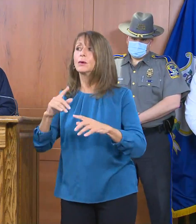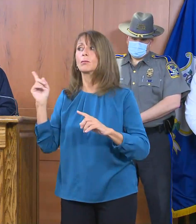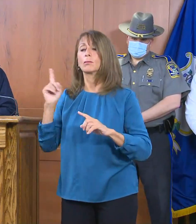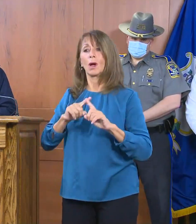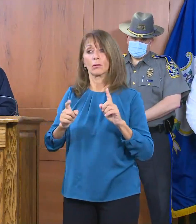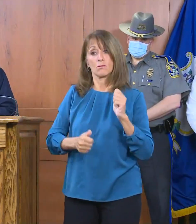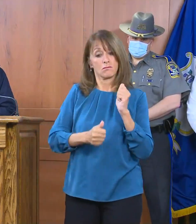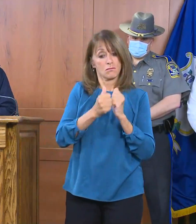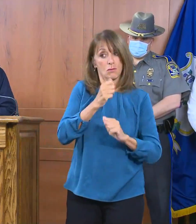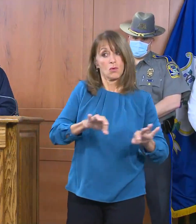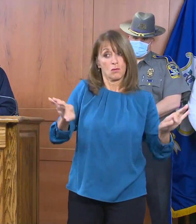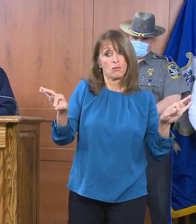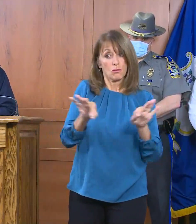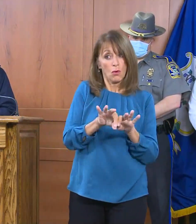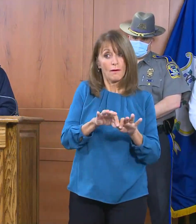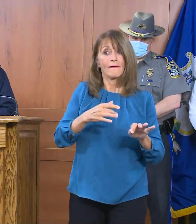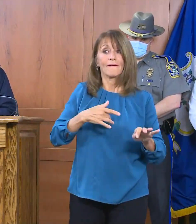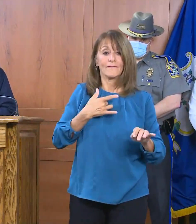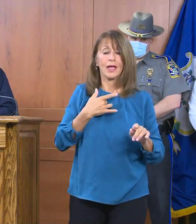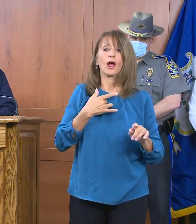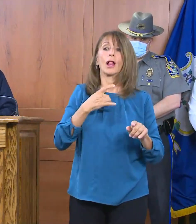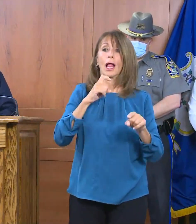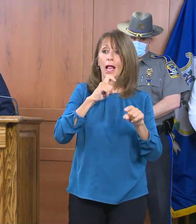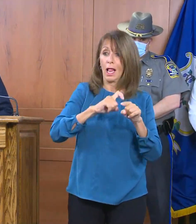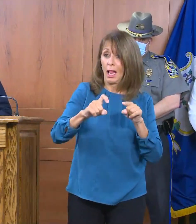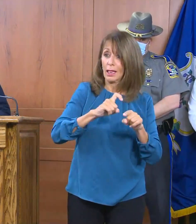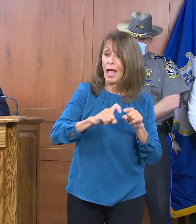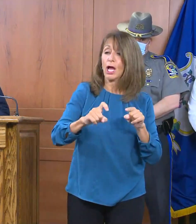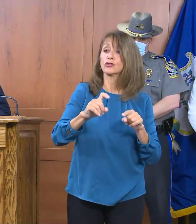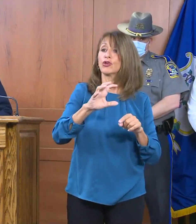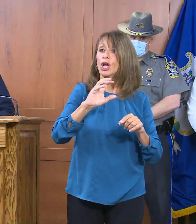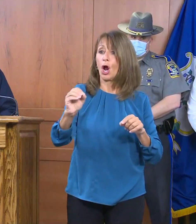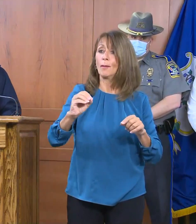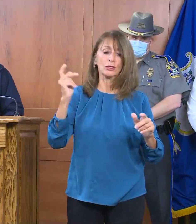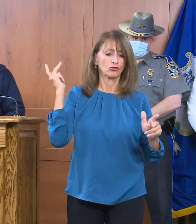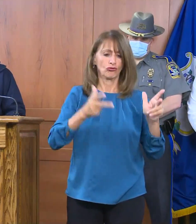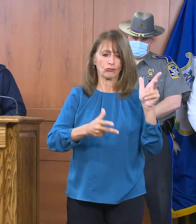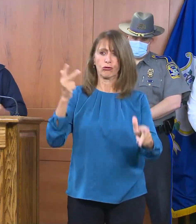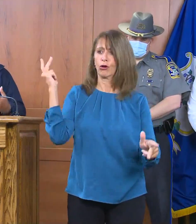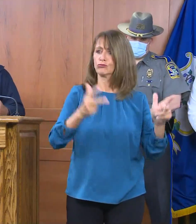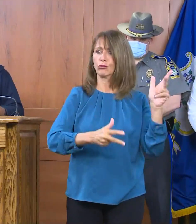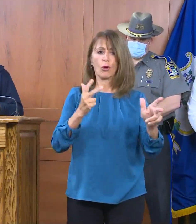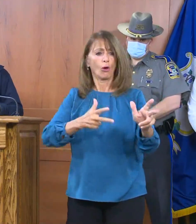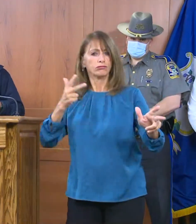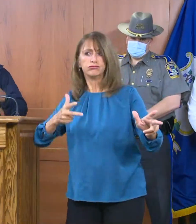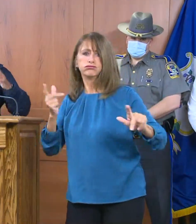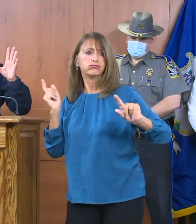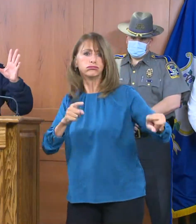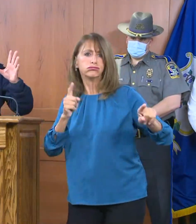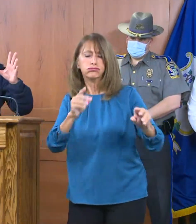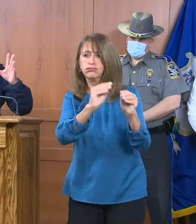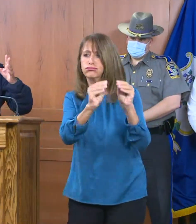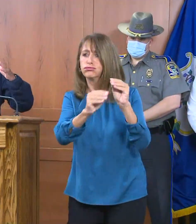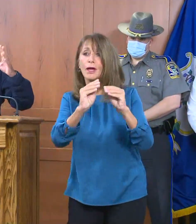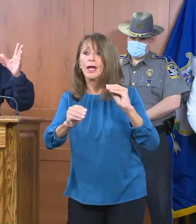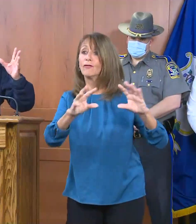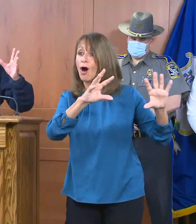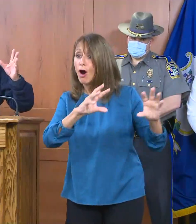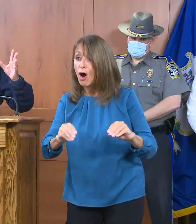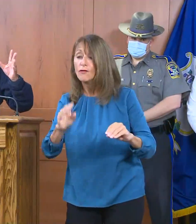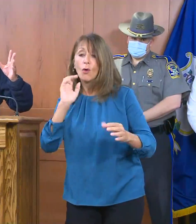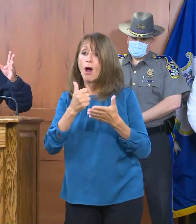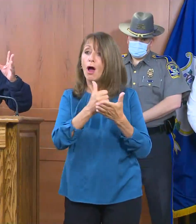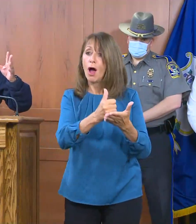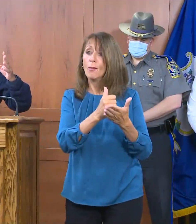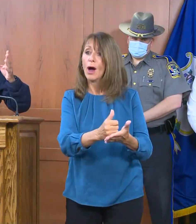back on. As I said before, we got twice as many crews on the ground as we've ever had before, really prioritizing the densest areas